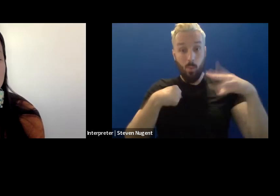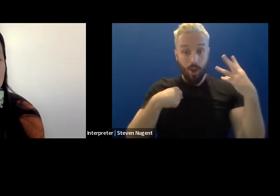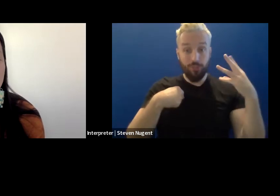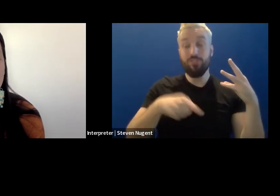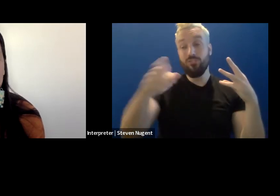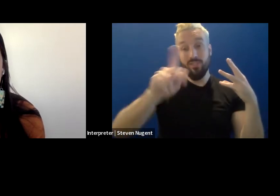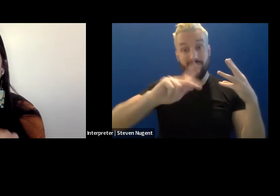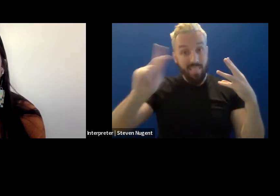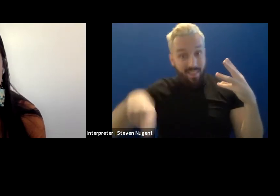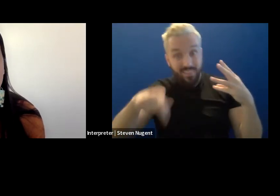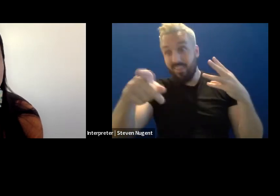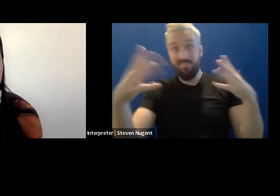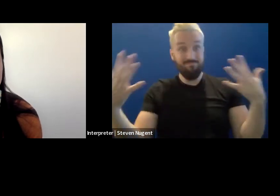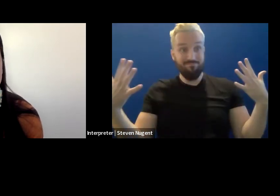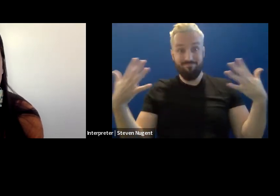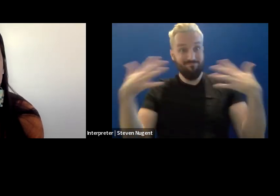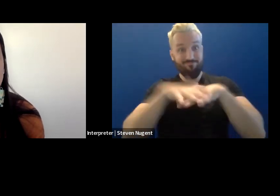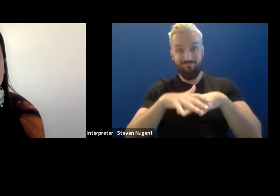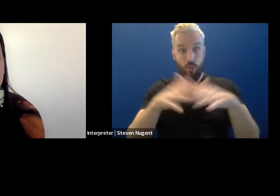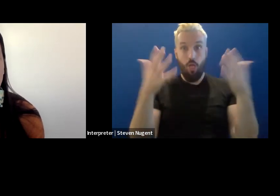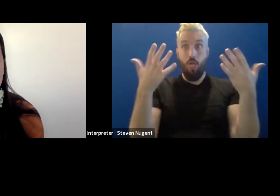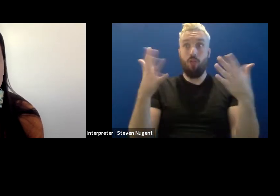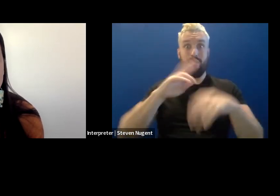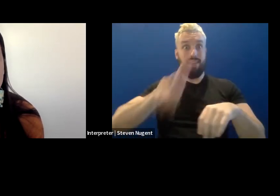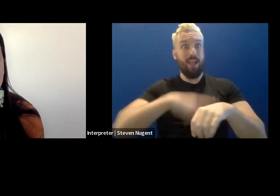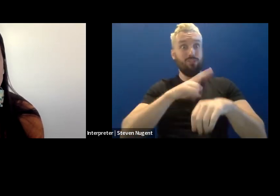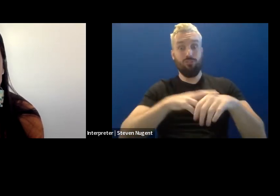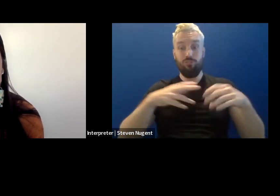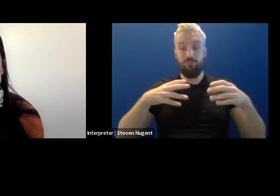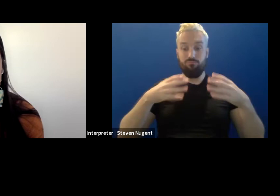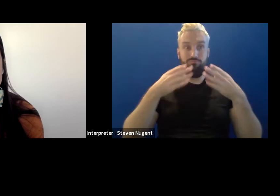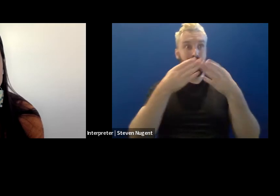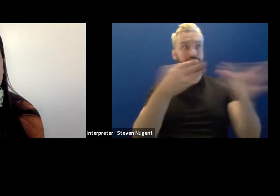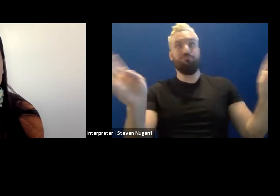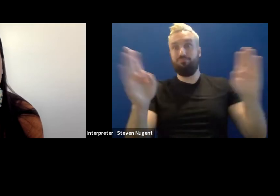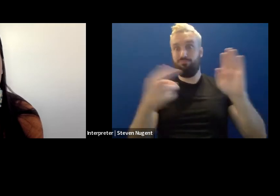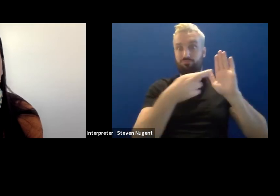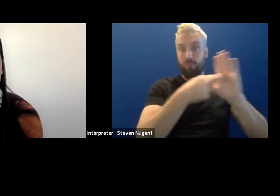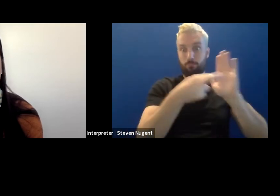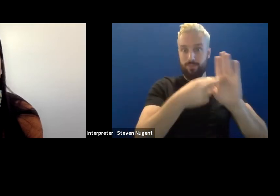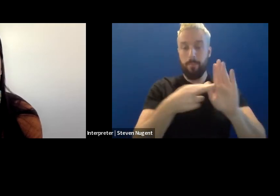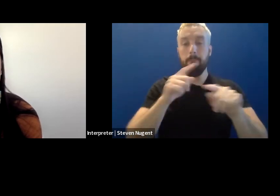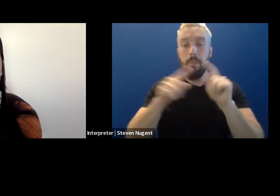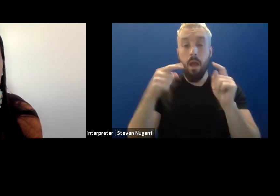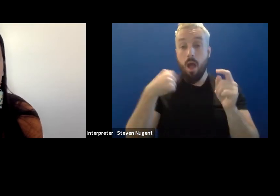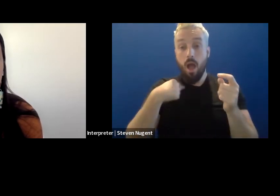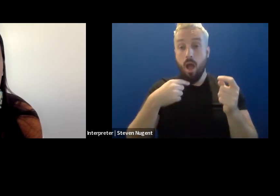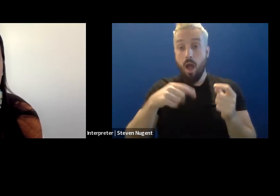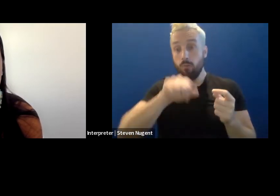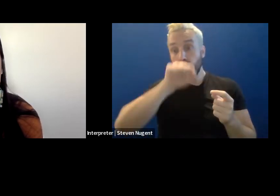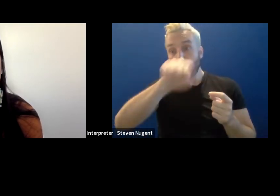and so we already have national representation just with us too, but we would love to